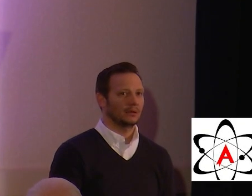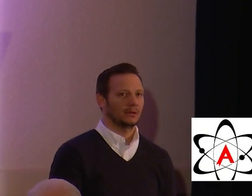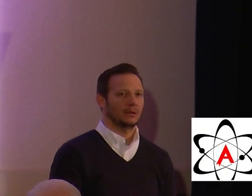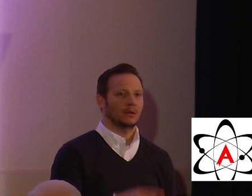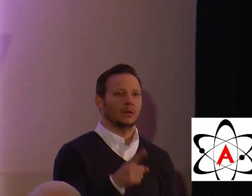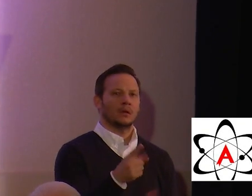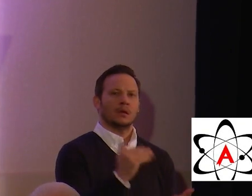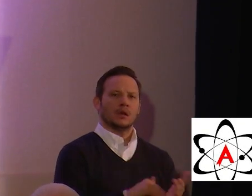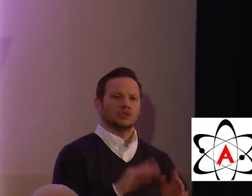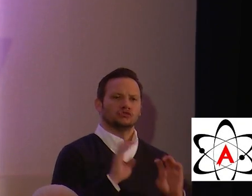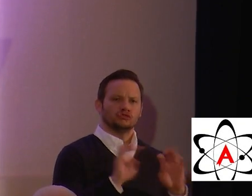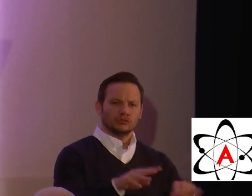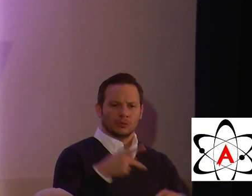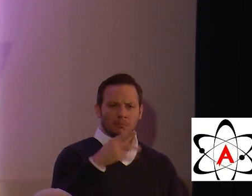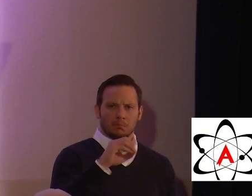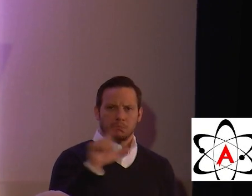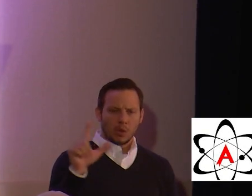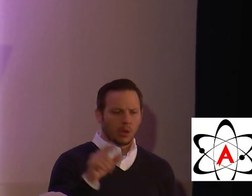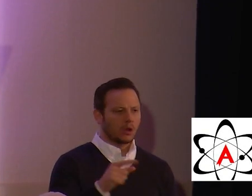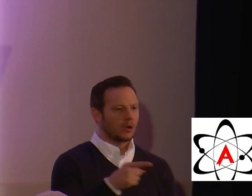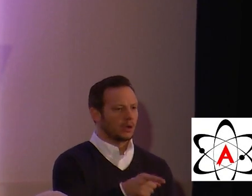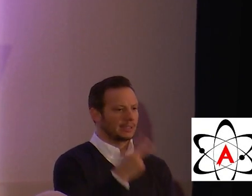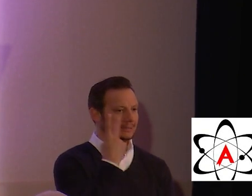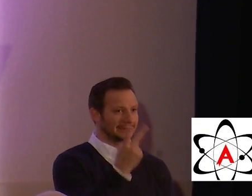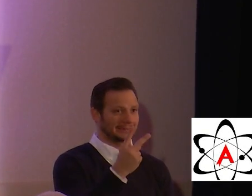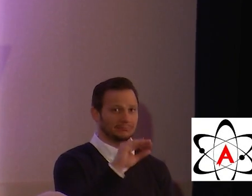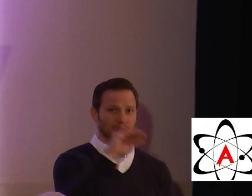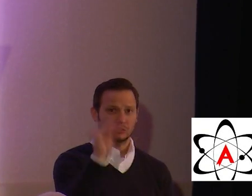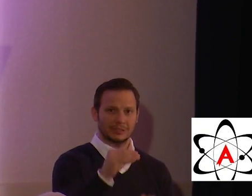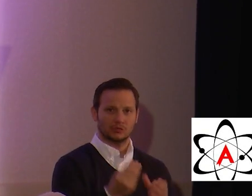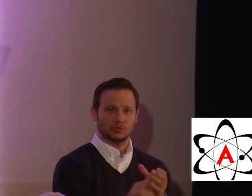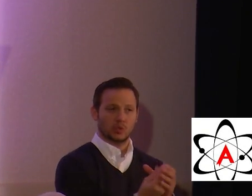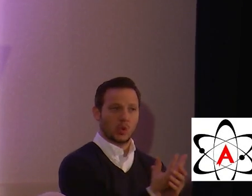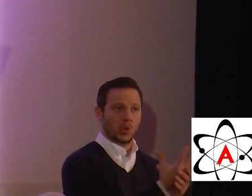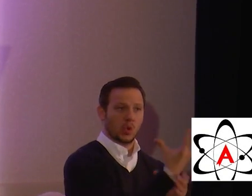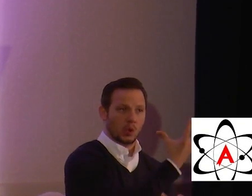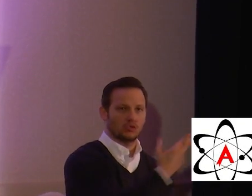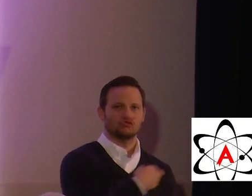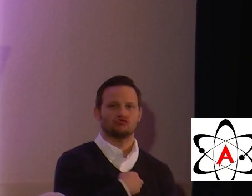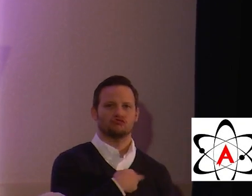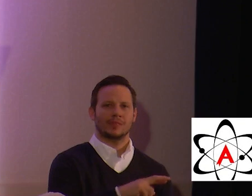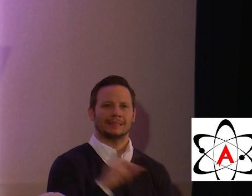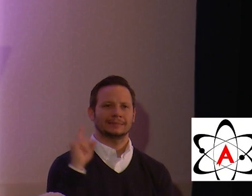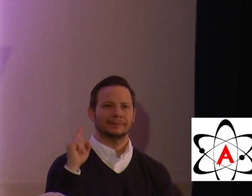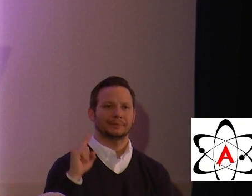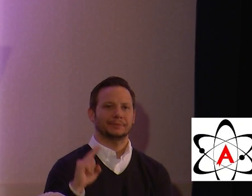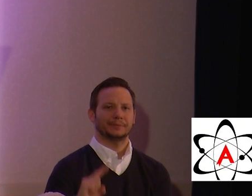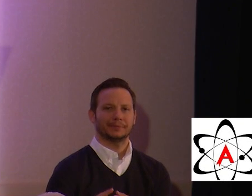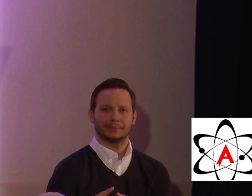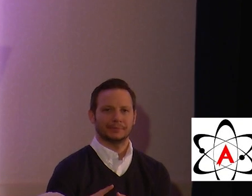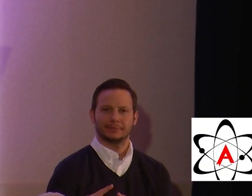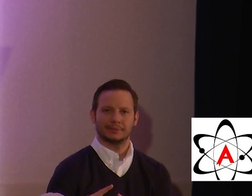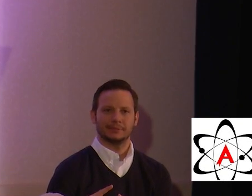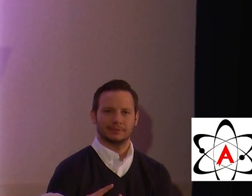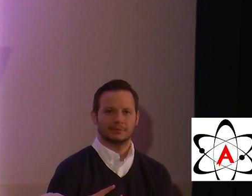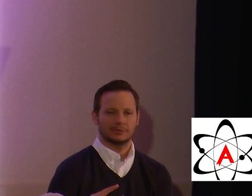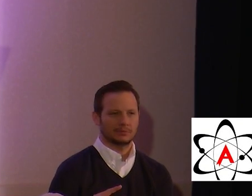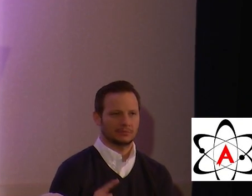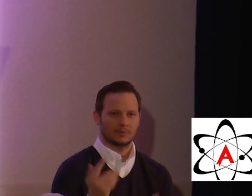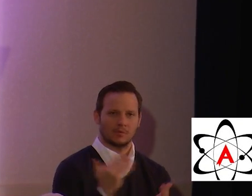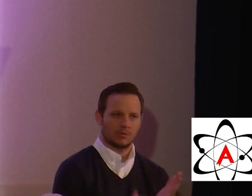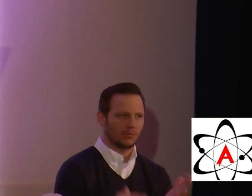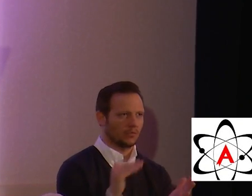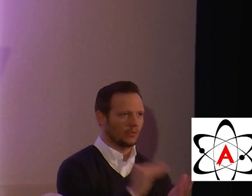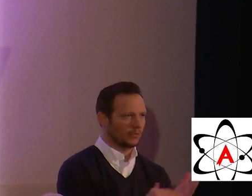poll. Atheism is growing while religion is shrinking. Poll after poll.